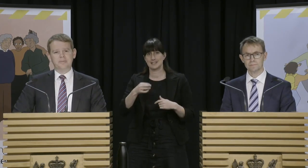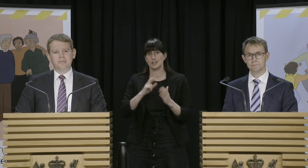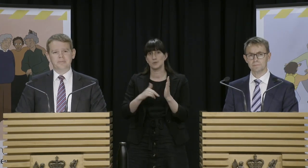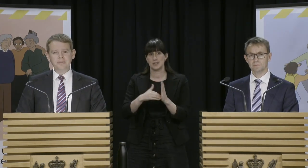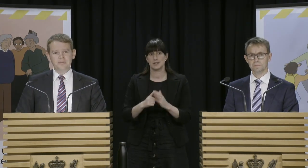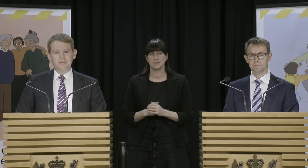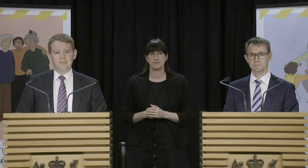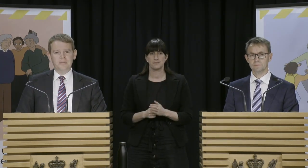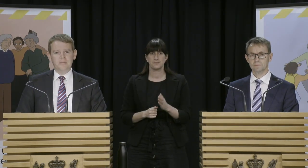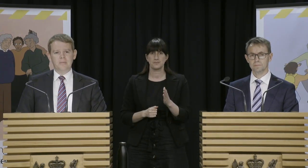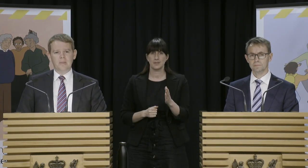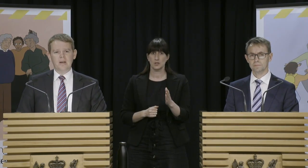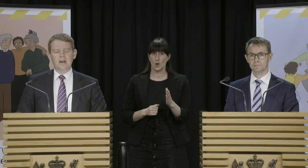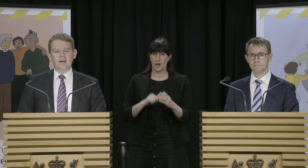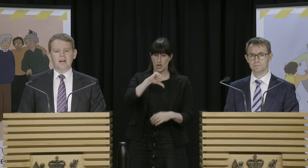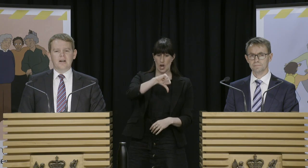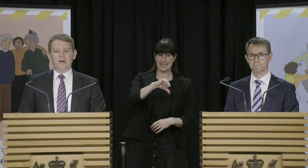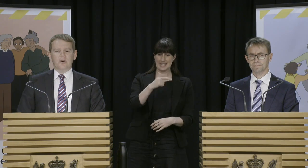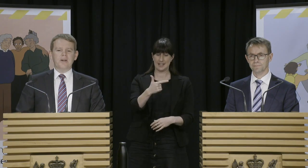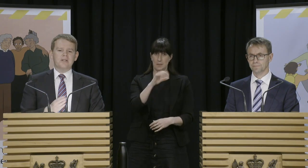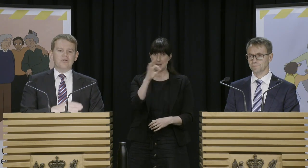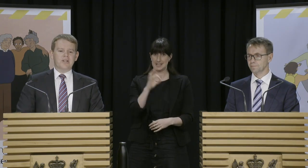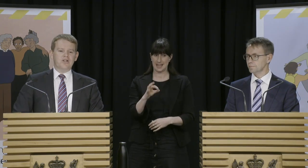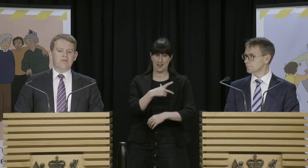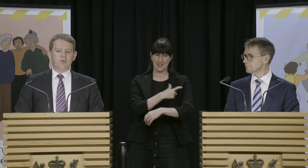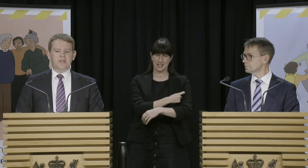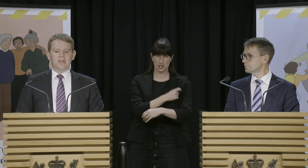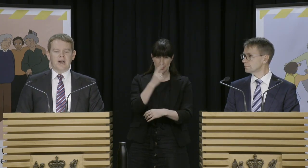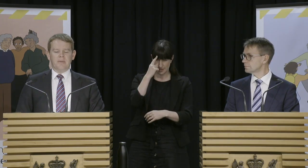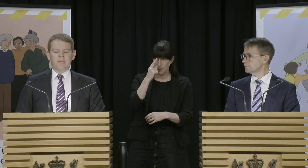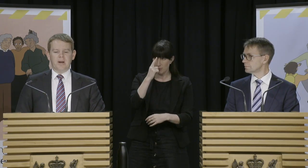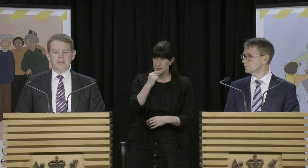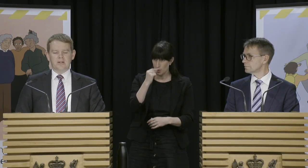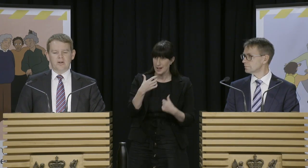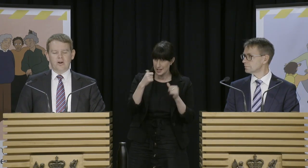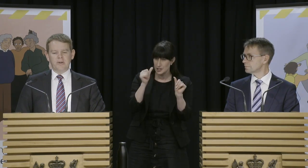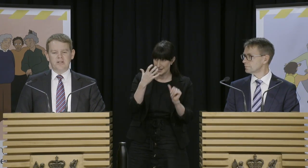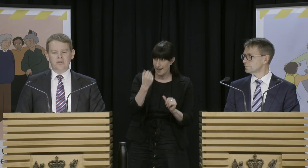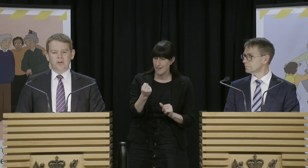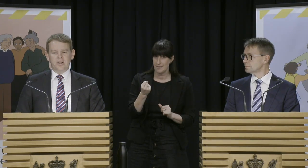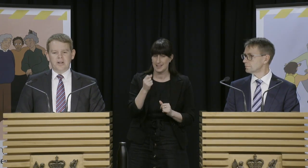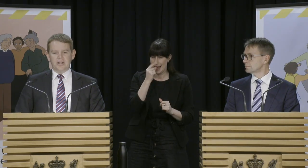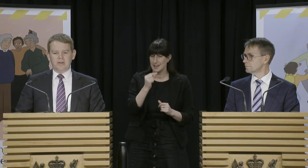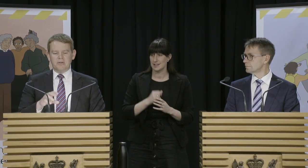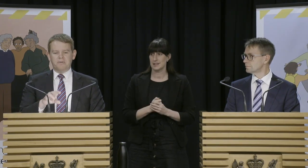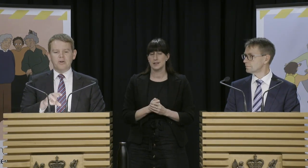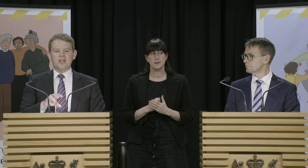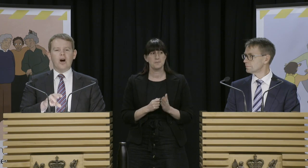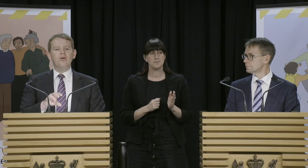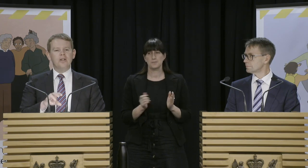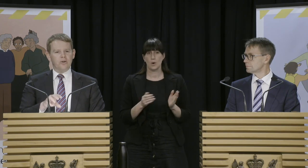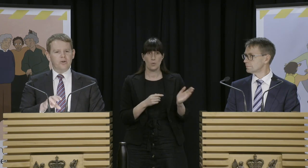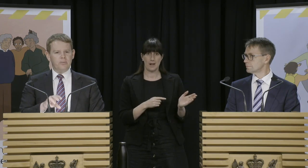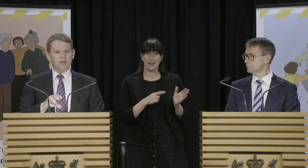possible that we could get to 97% vaccination rate? Well, I think as the Director General has commented on,